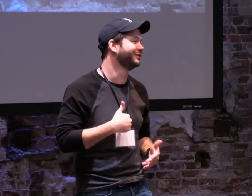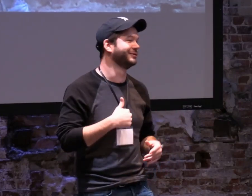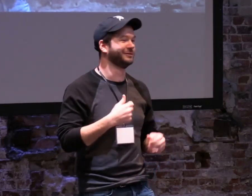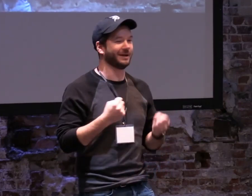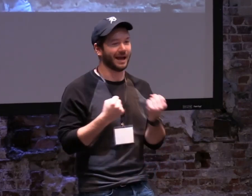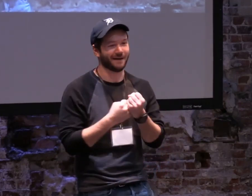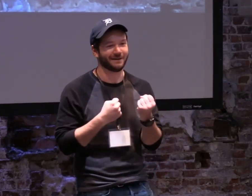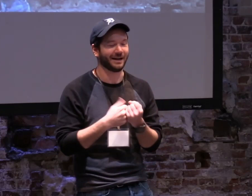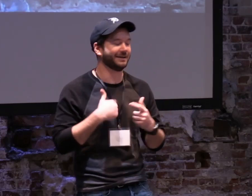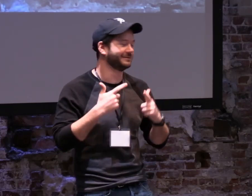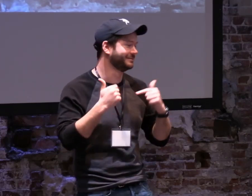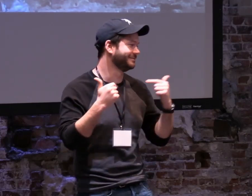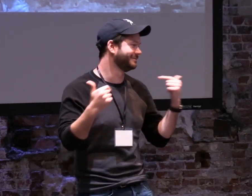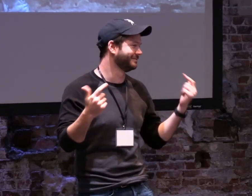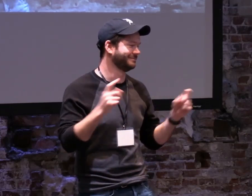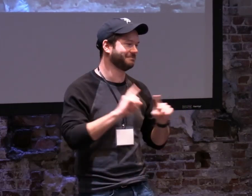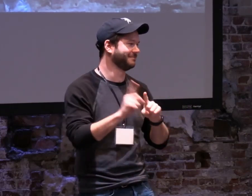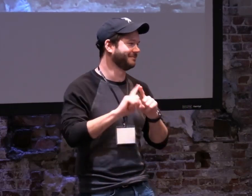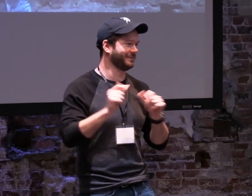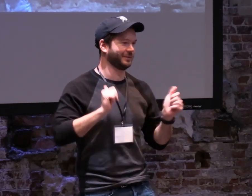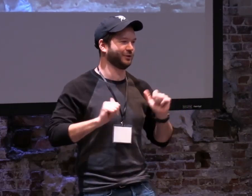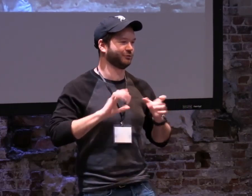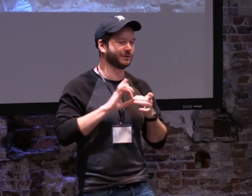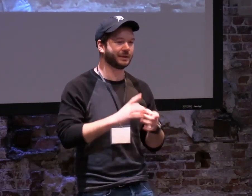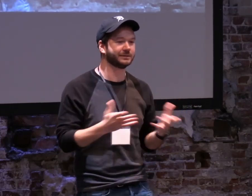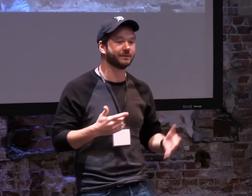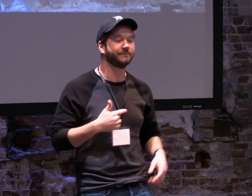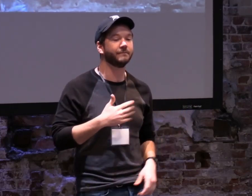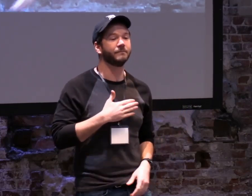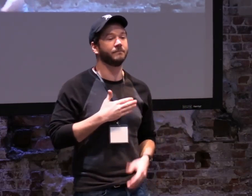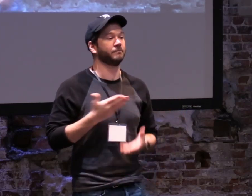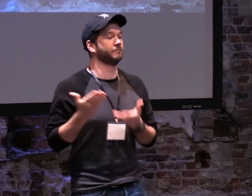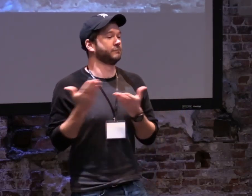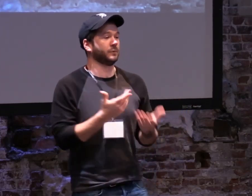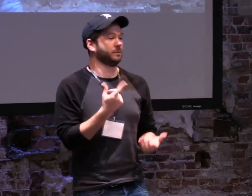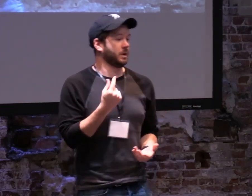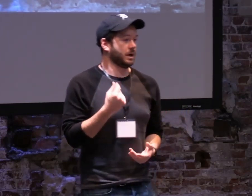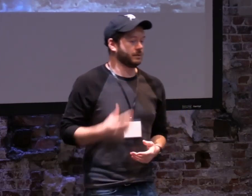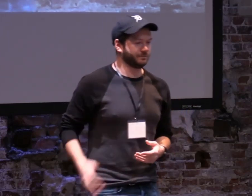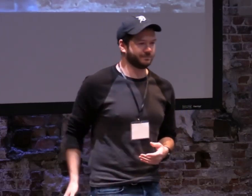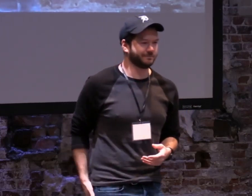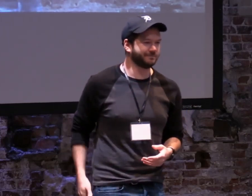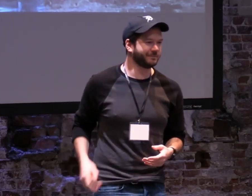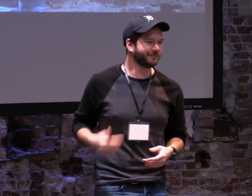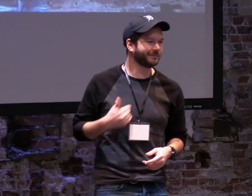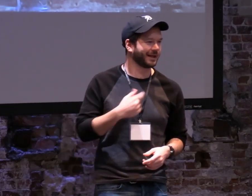a dazzle, an advocate, and many other professions.